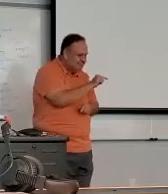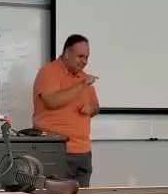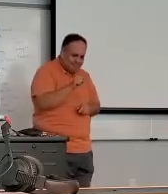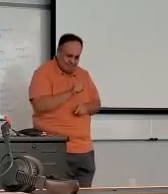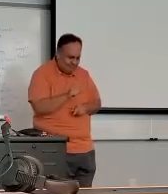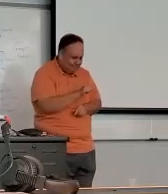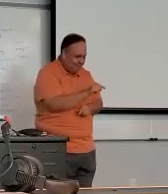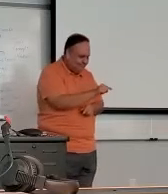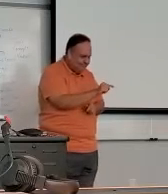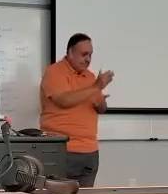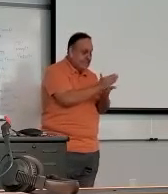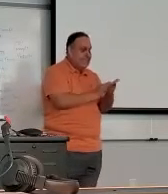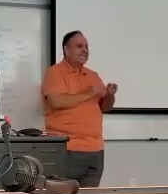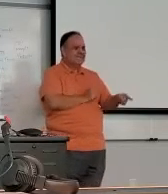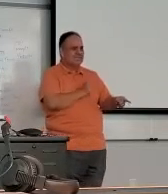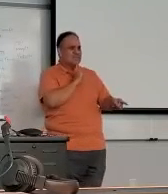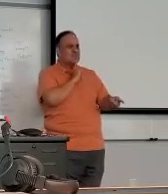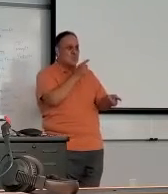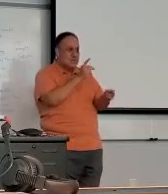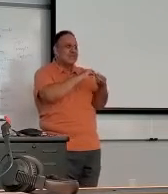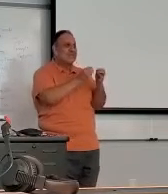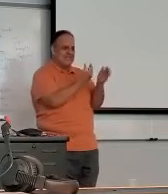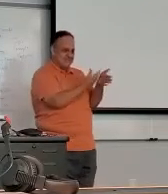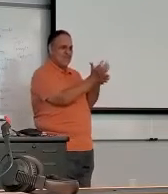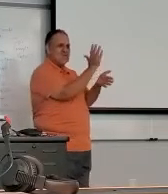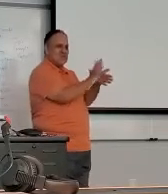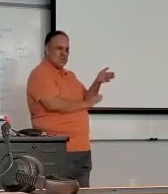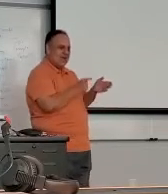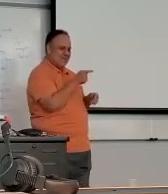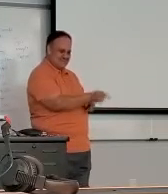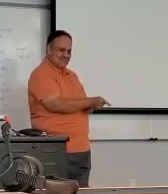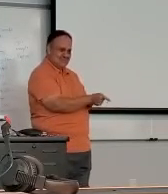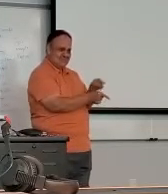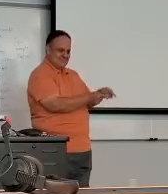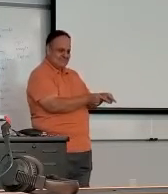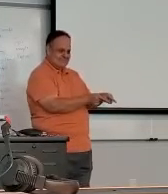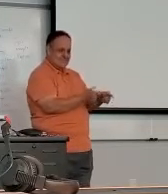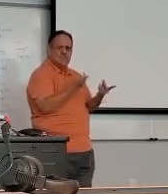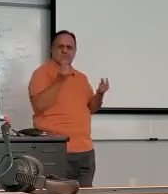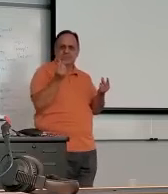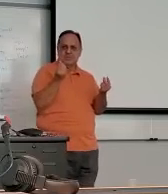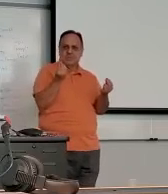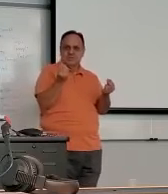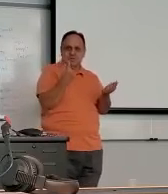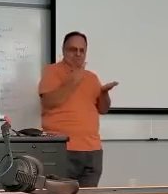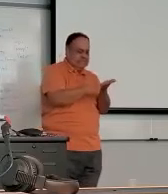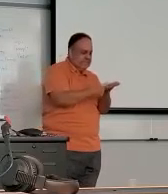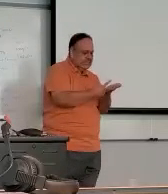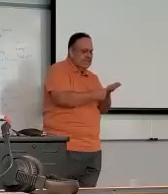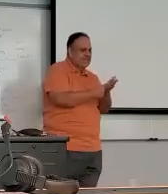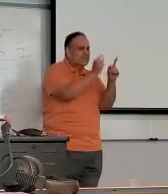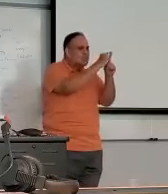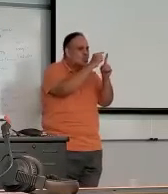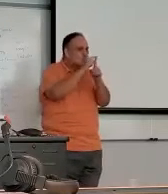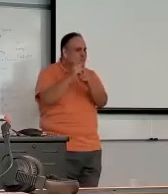which is called Real Numbers and Their Graphs, what we're going to do is talk about a few definitions. Just like any subject to study, you need to study